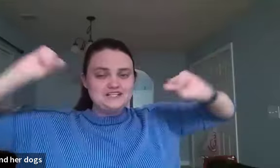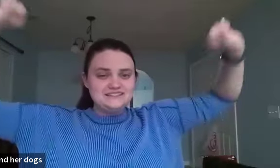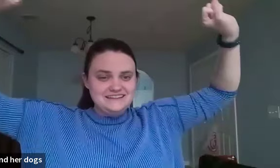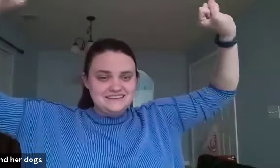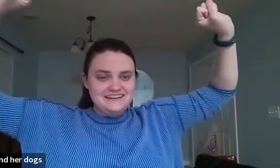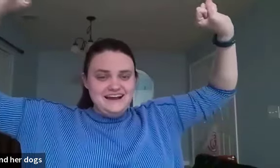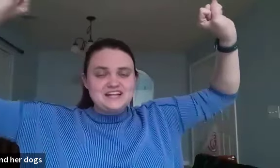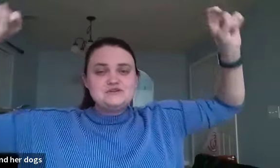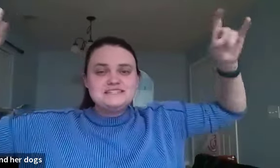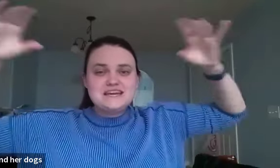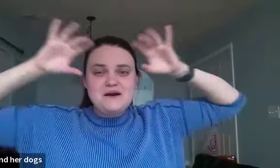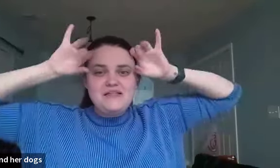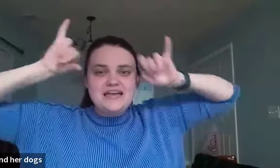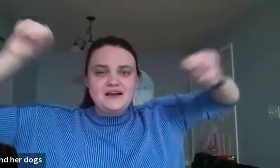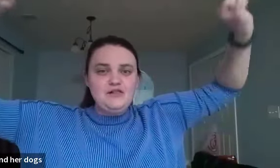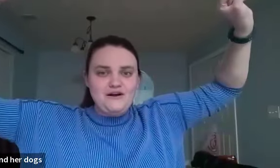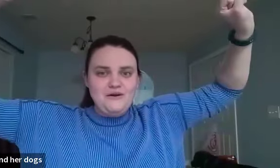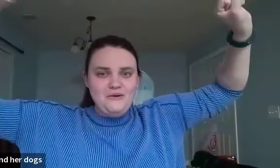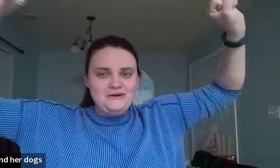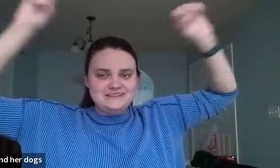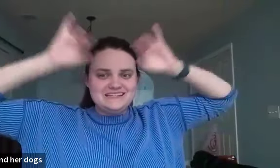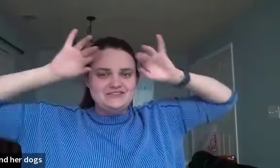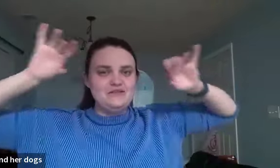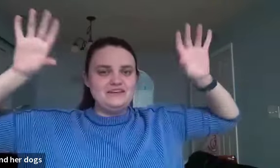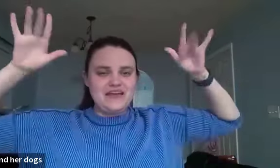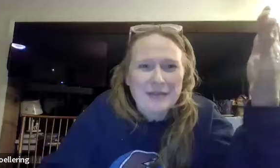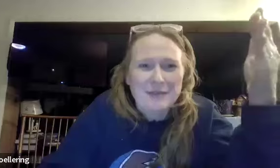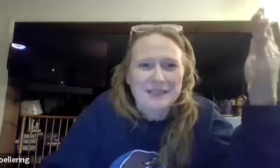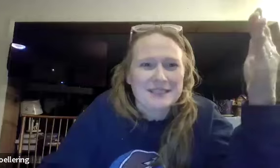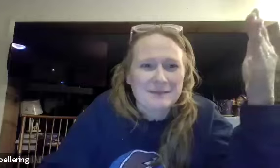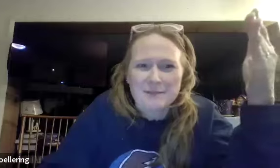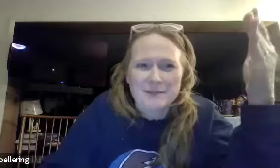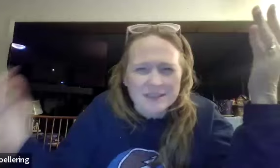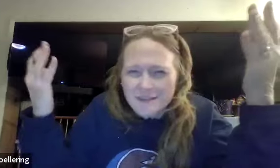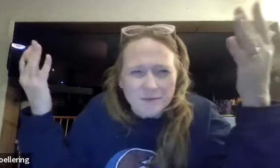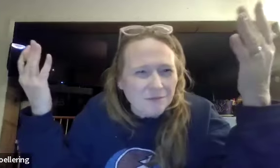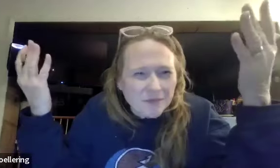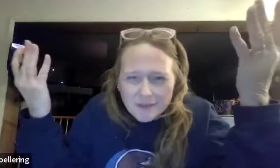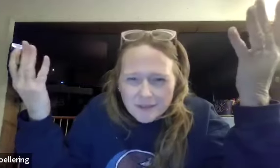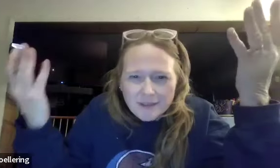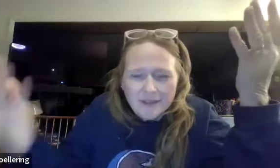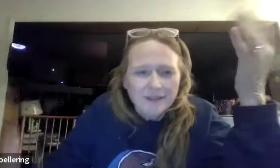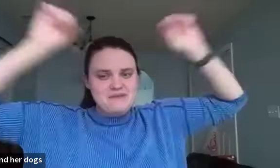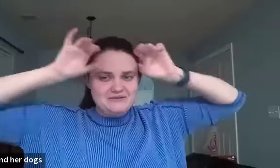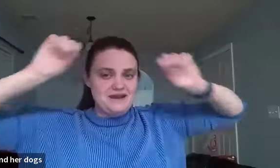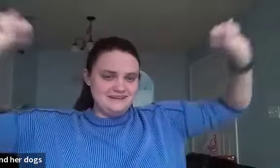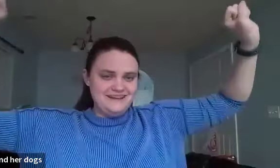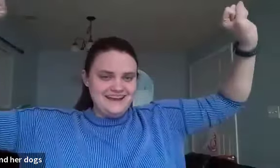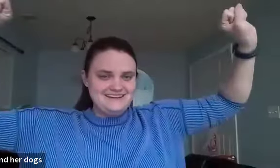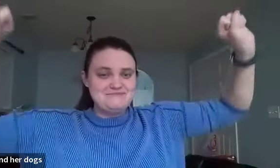so I just always random. think about like long horns, I mean, like I the get it, but at the same time, it's just my brain can't wrap my head around it. Okay.